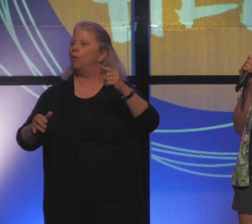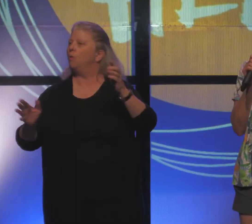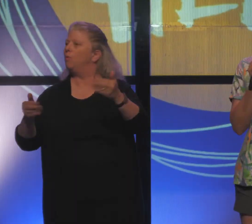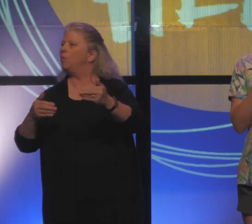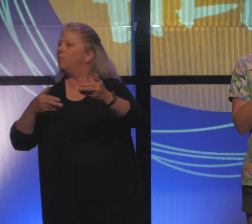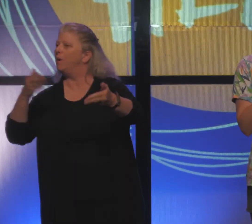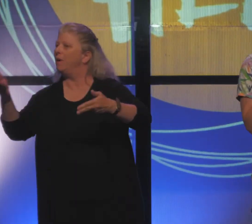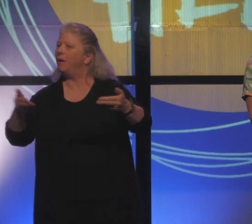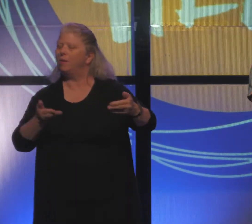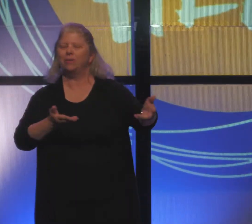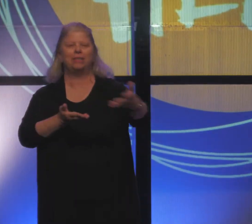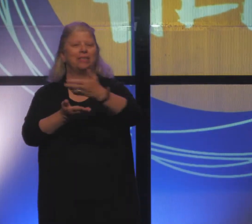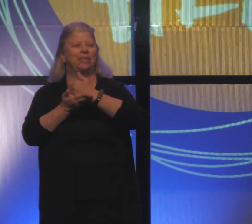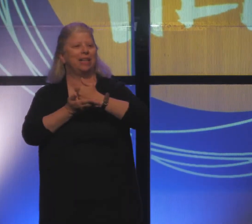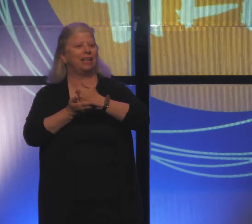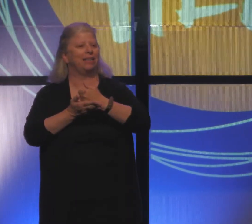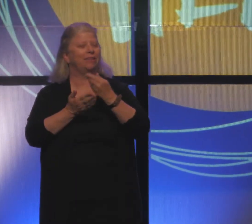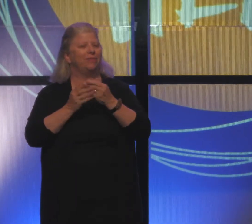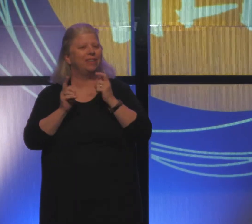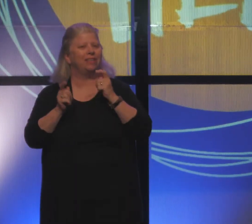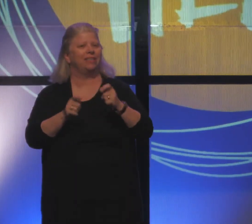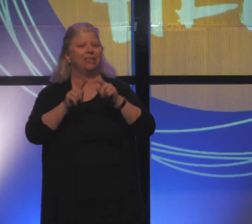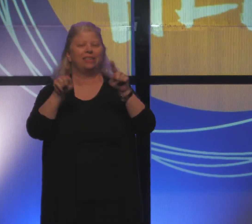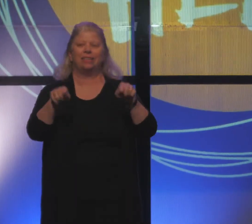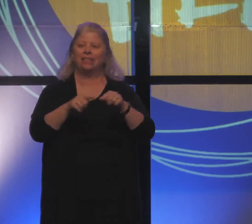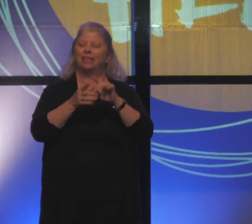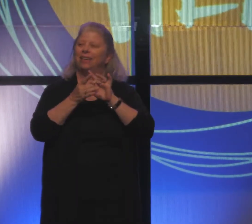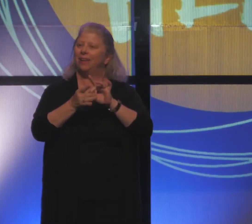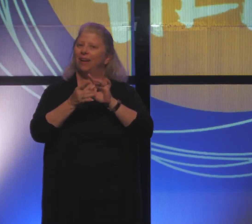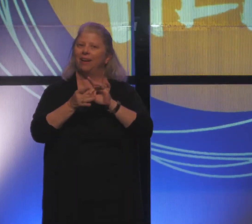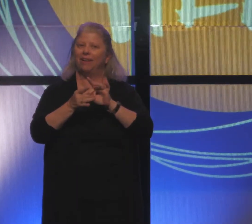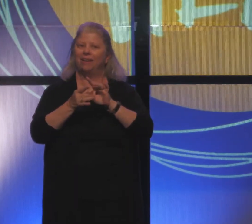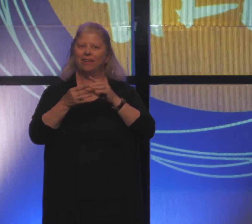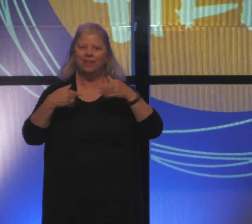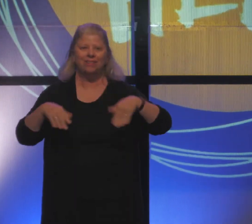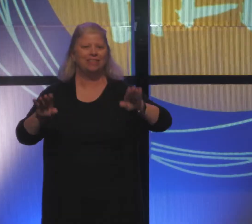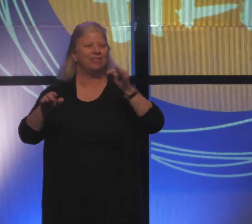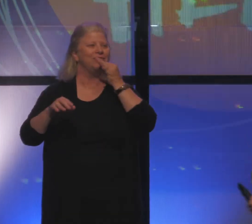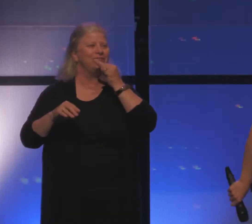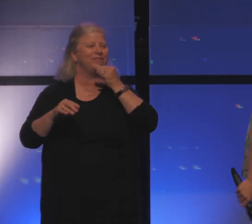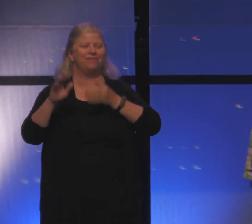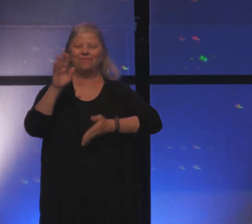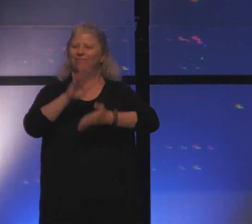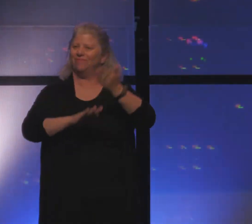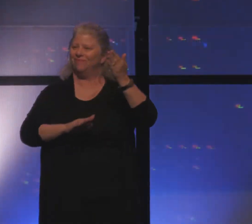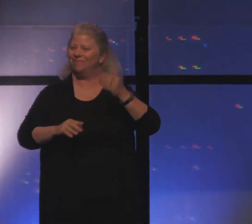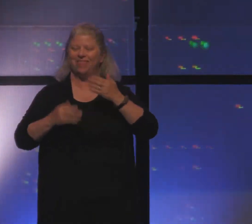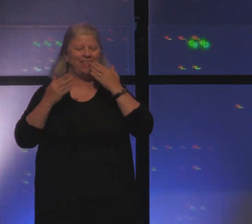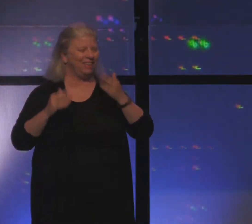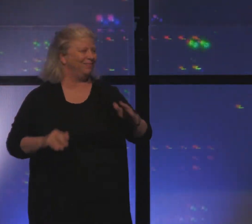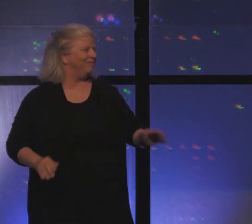up forward, collect your donations, connect cards, and we will get out of here shortly. Thank you.